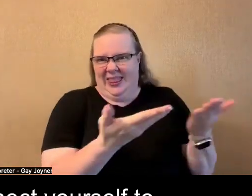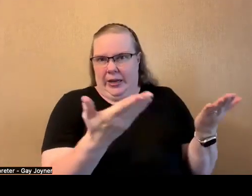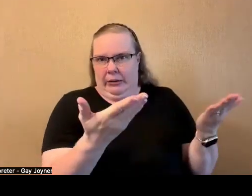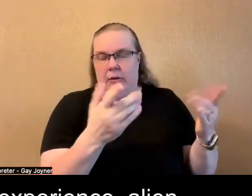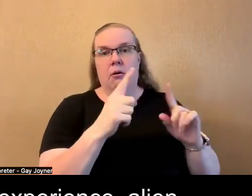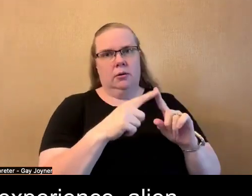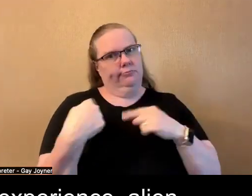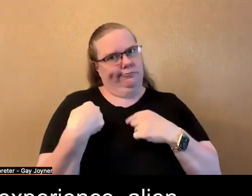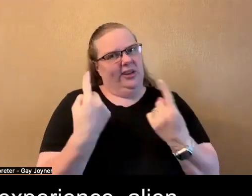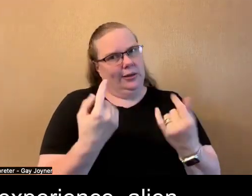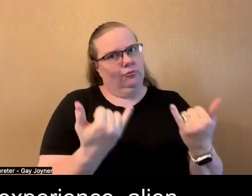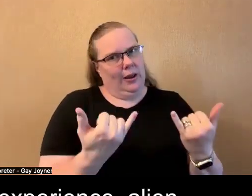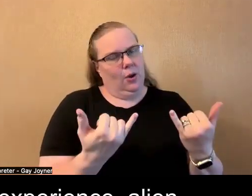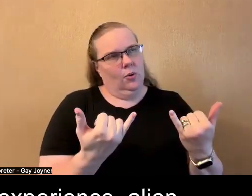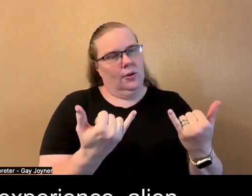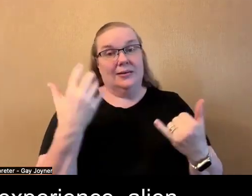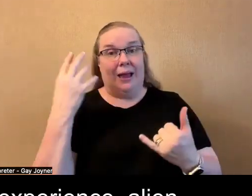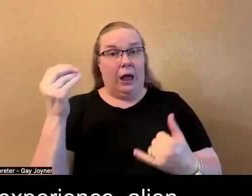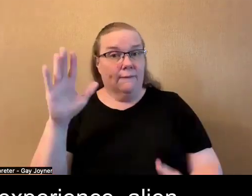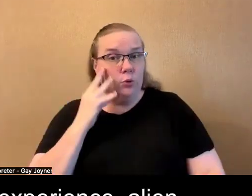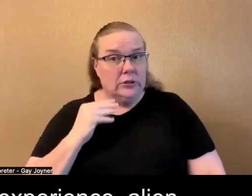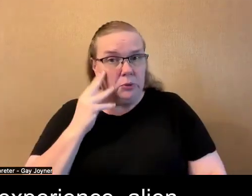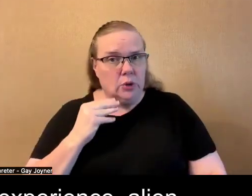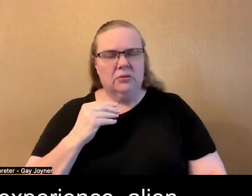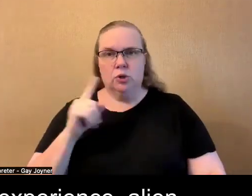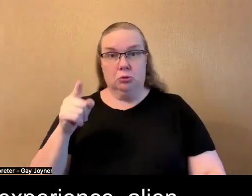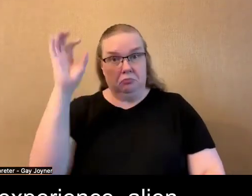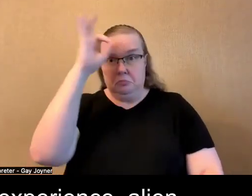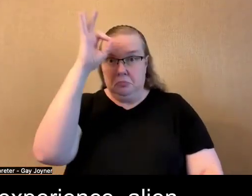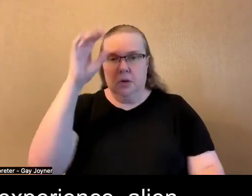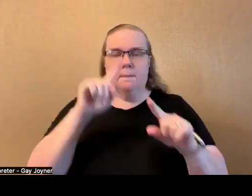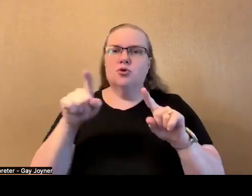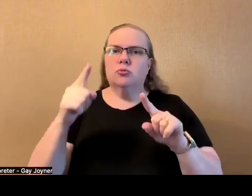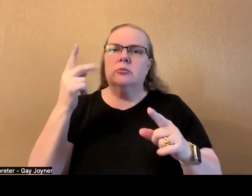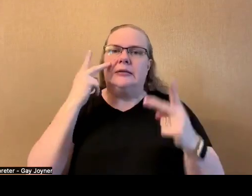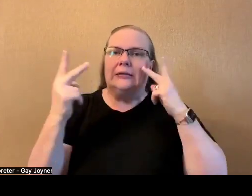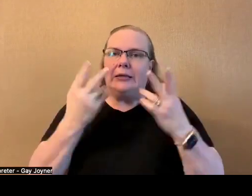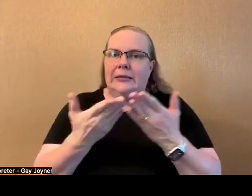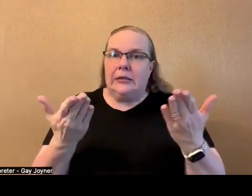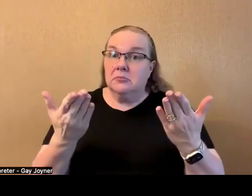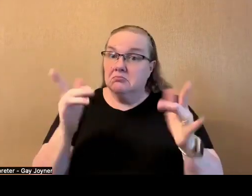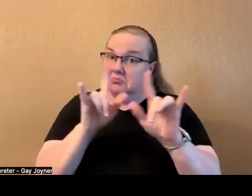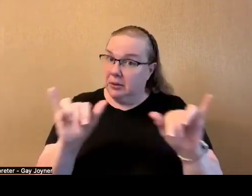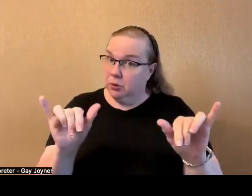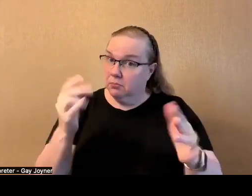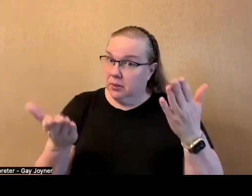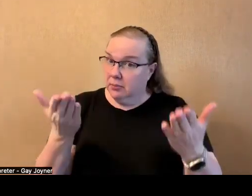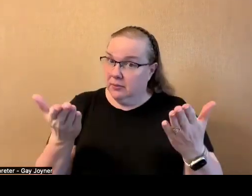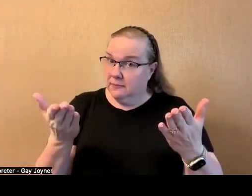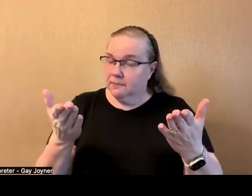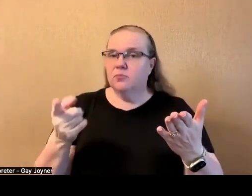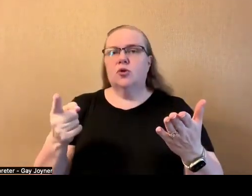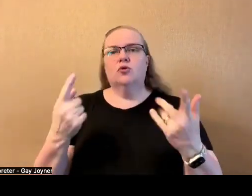now been, out of your experience, alien to you, but maybe you've seen things similar to that. And so you're starting